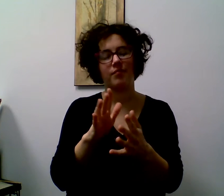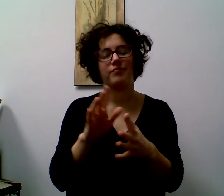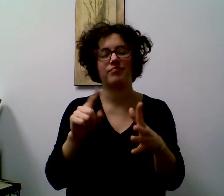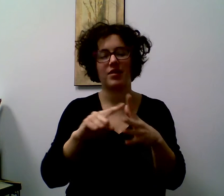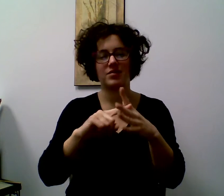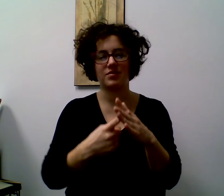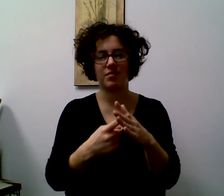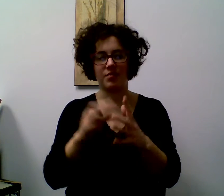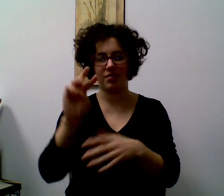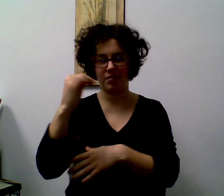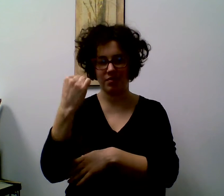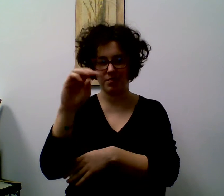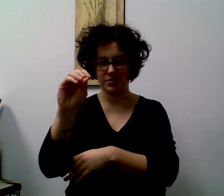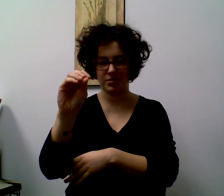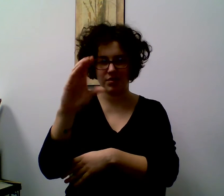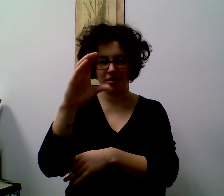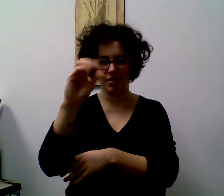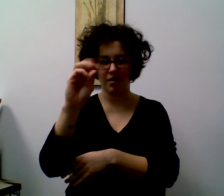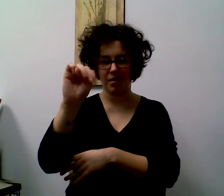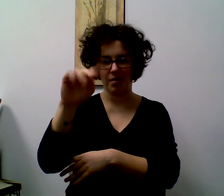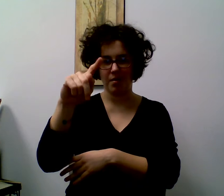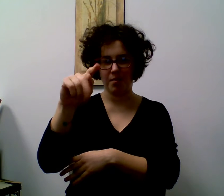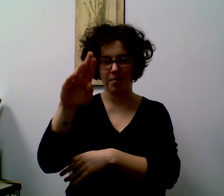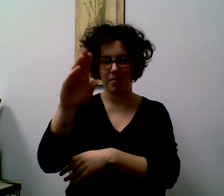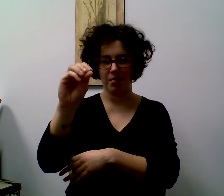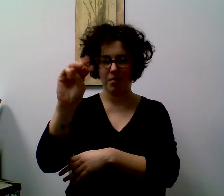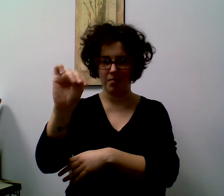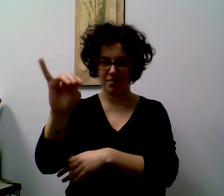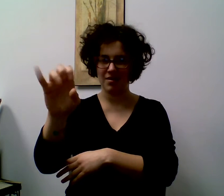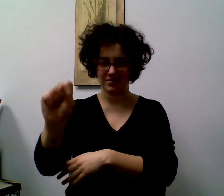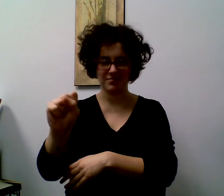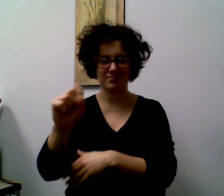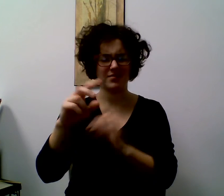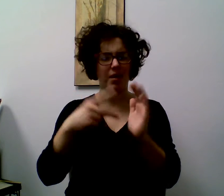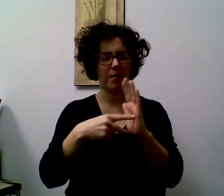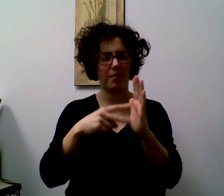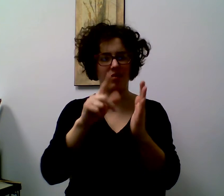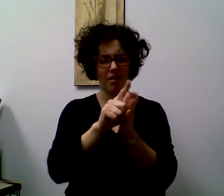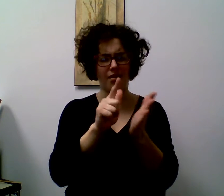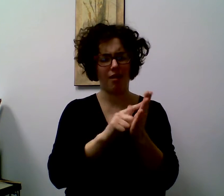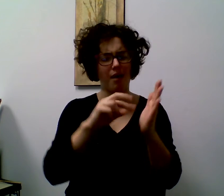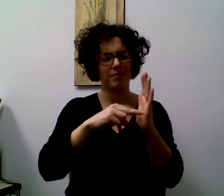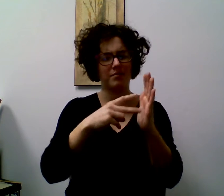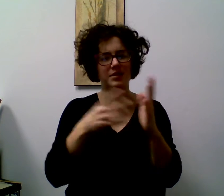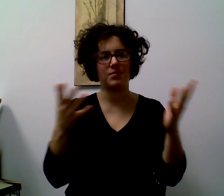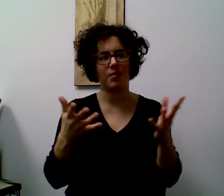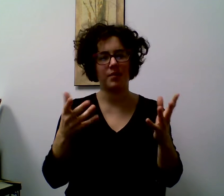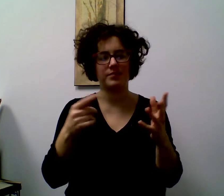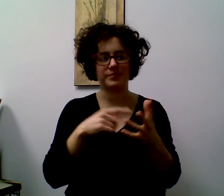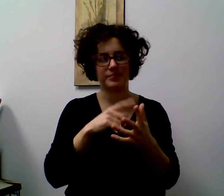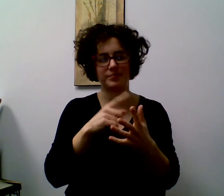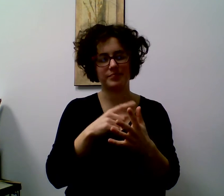Union, it allowed slavery in the newly admitted state of Missouri, while making it off limits in the remaining federally